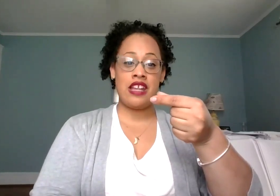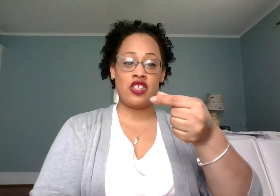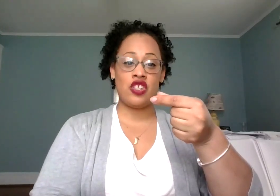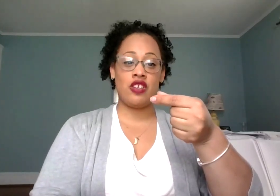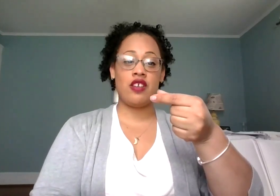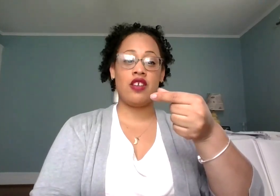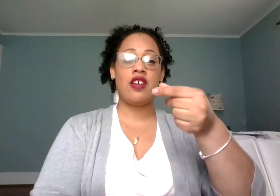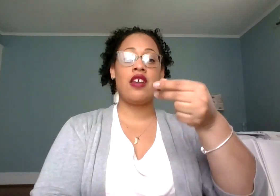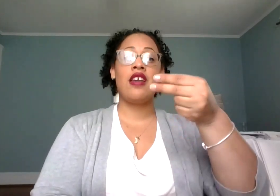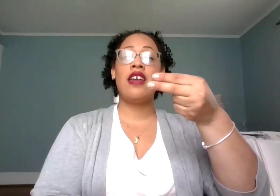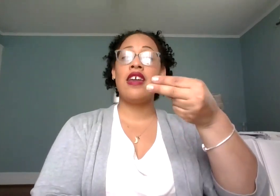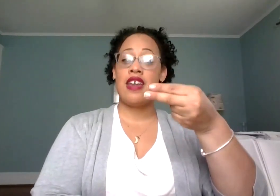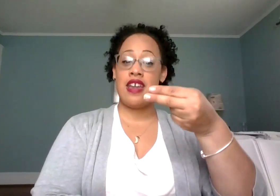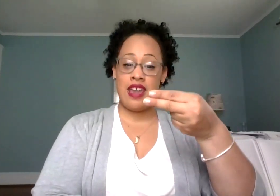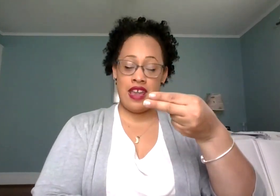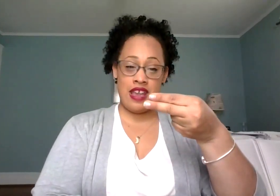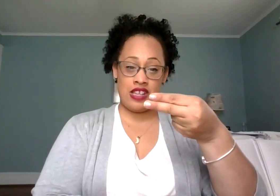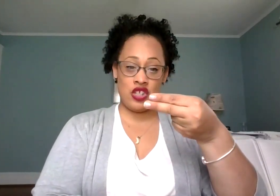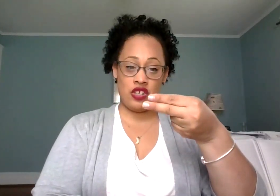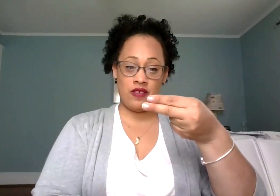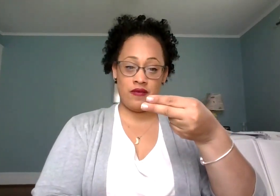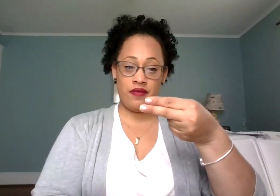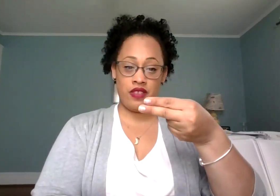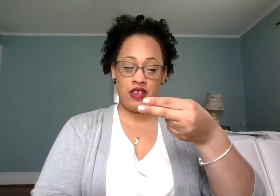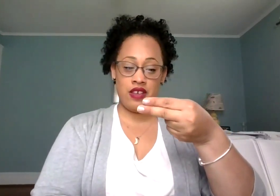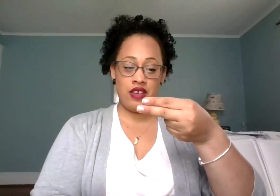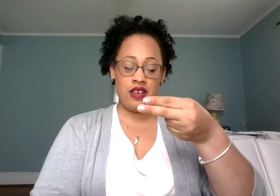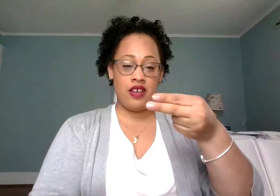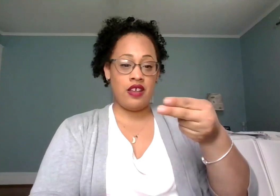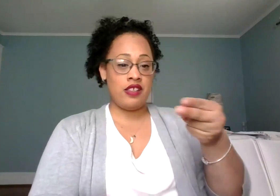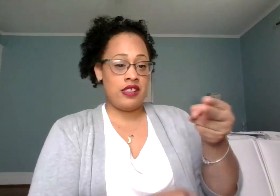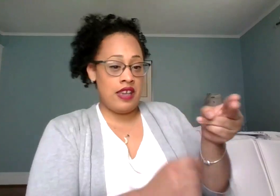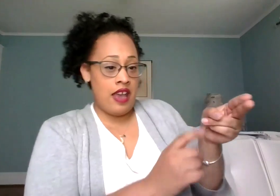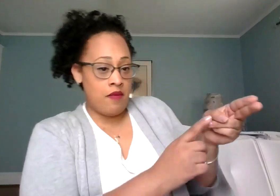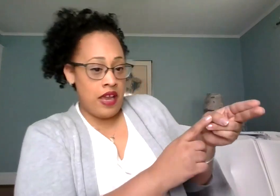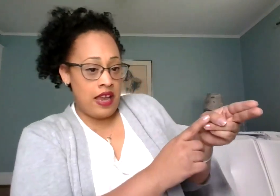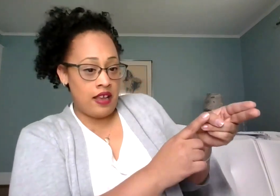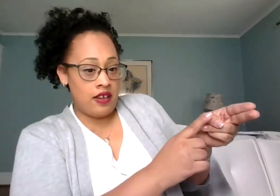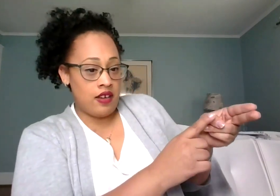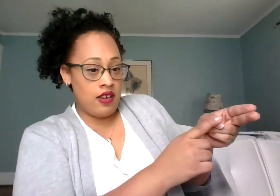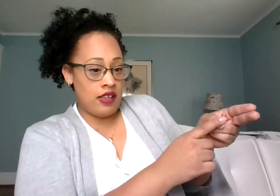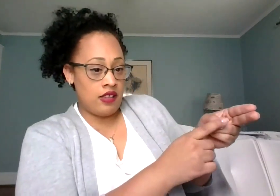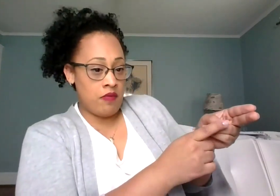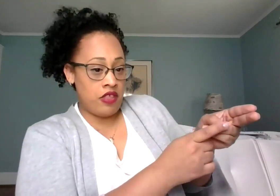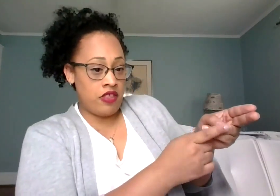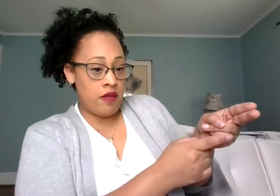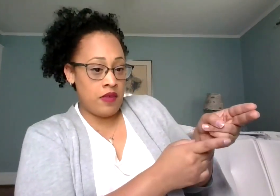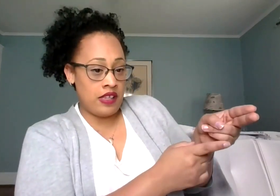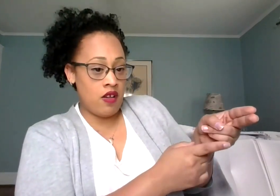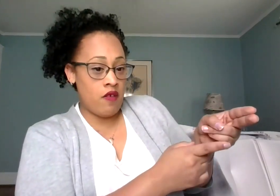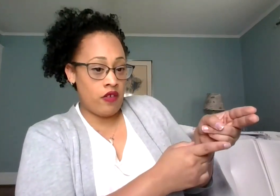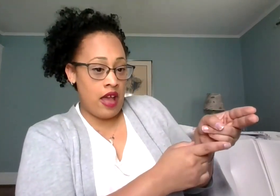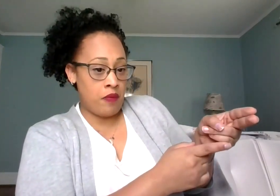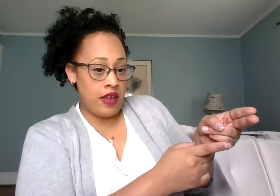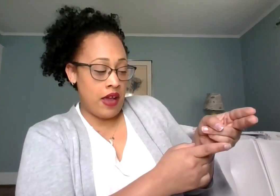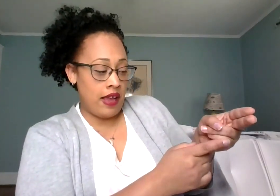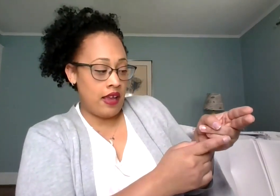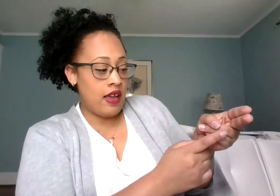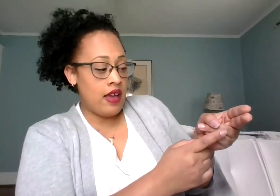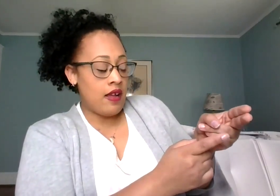H. H. See how my hand, my thumb is overlapping my